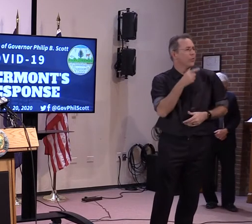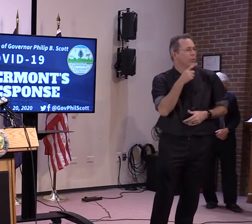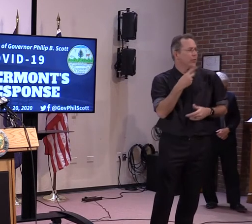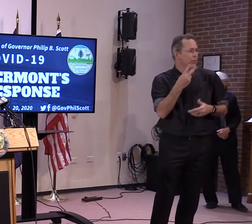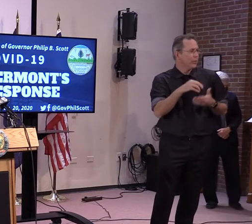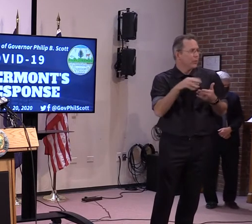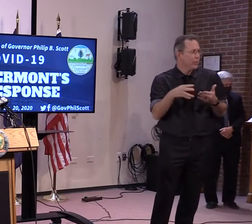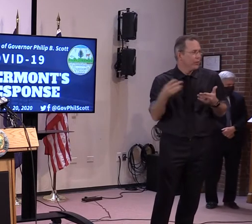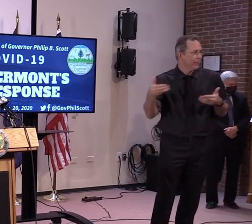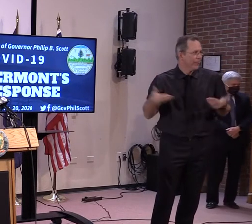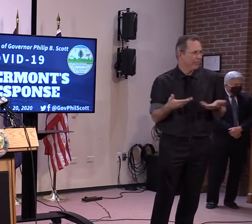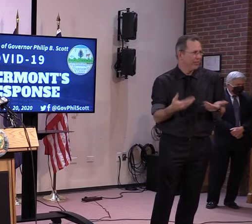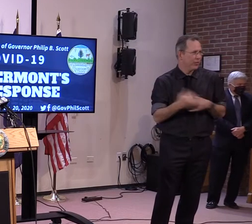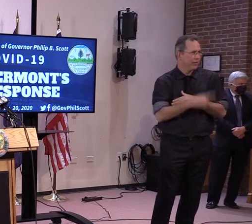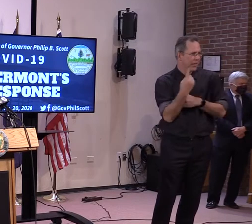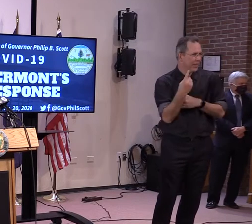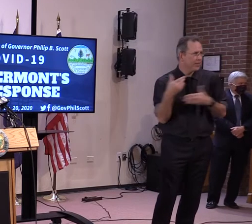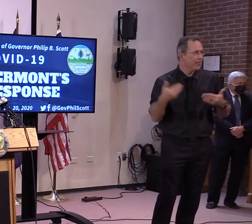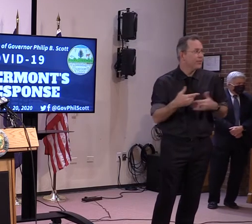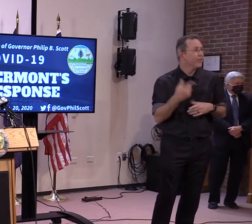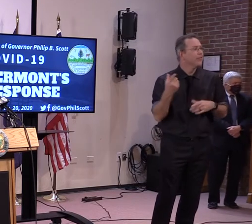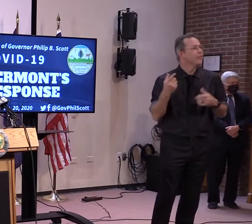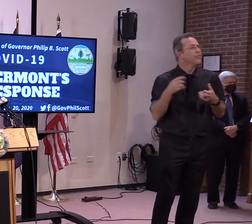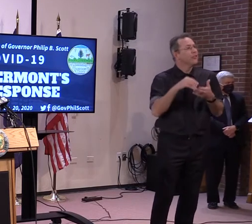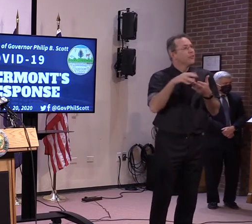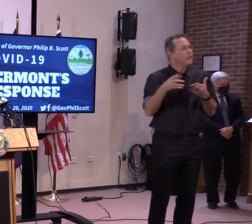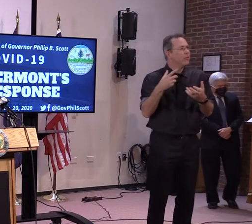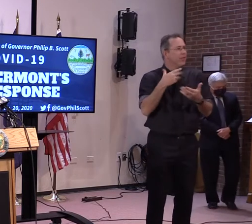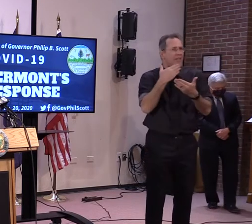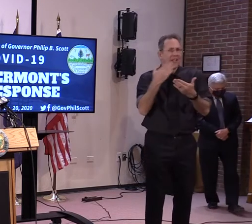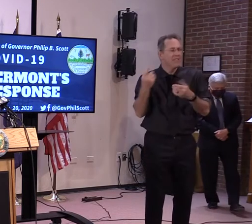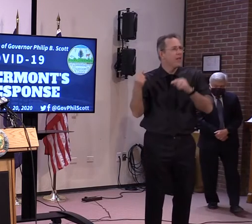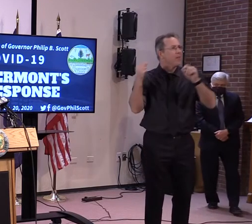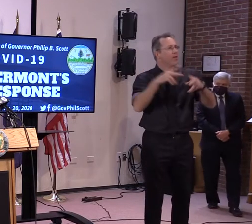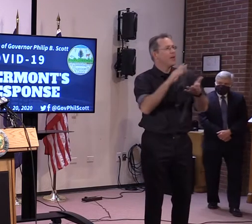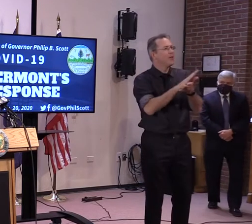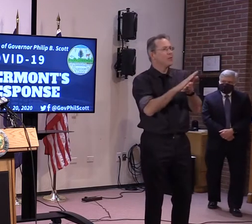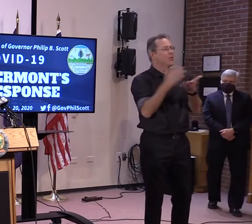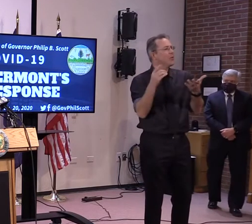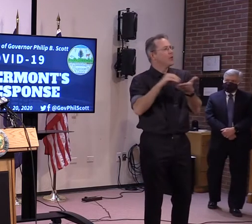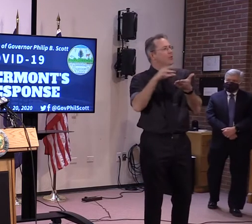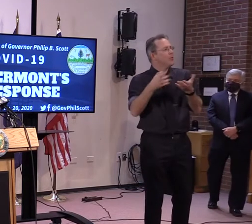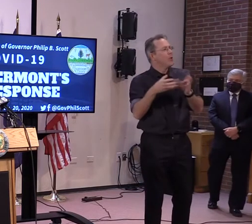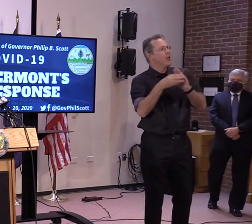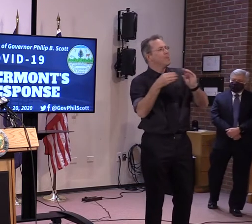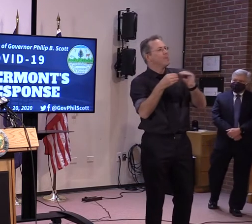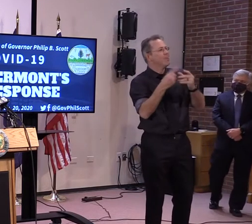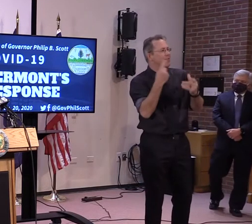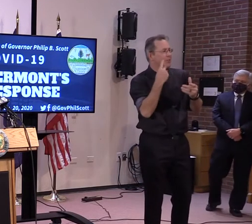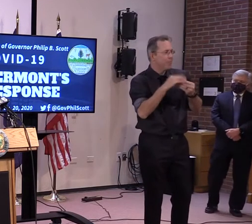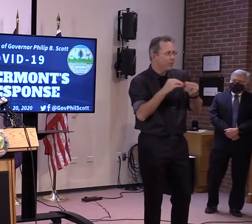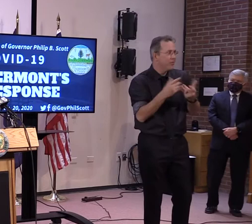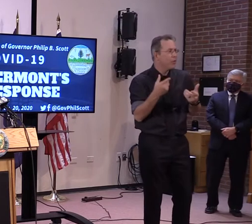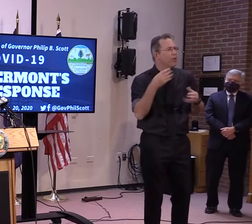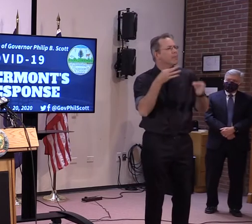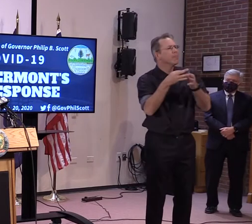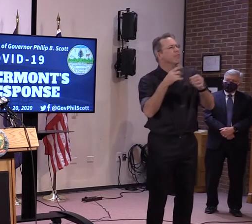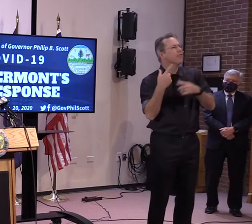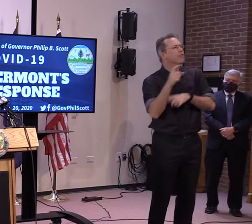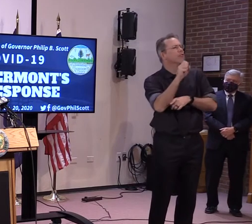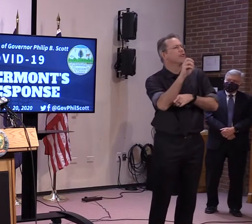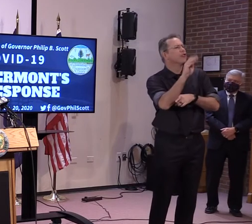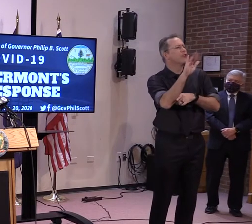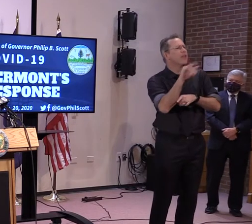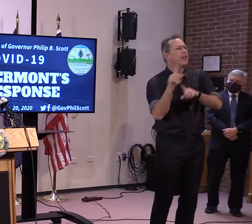they're grateful to be back in school and the results of a survey they gave to their fellow students. Sabina